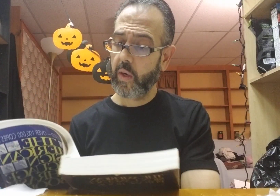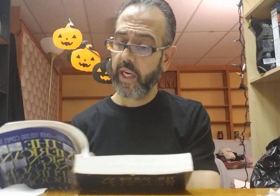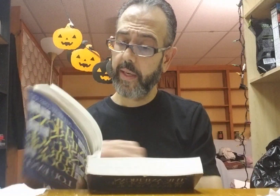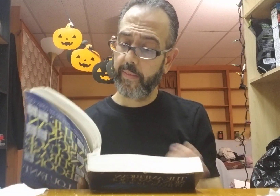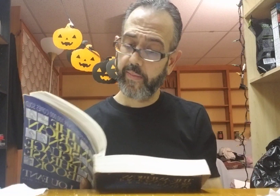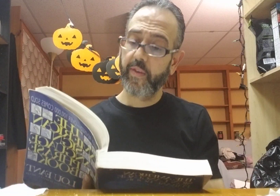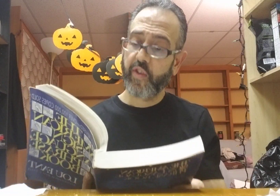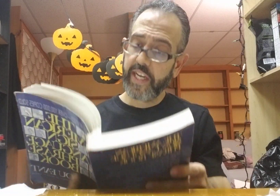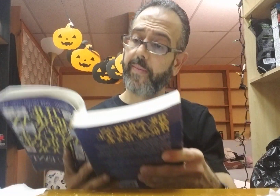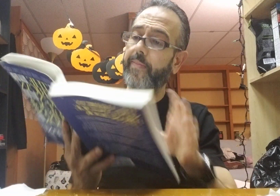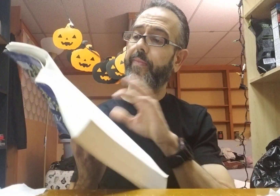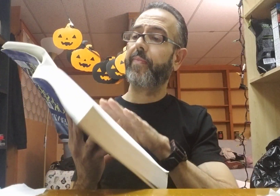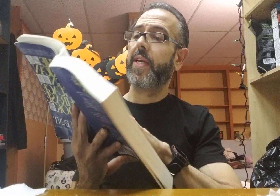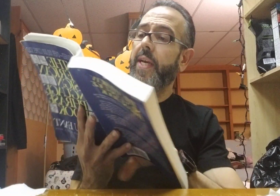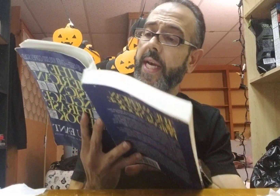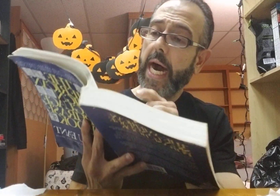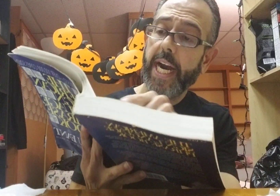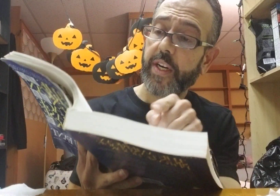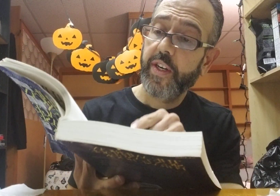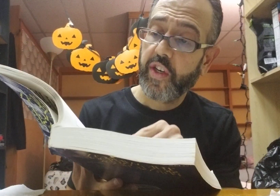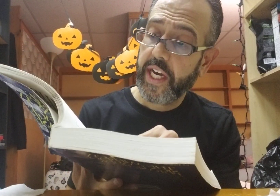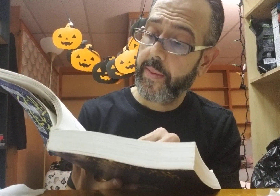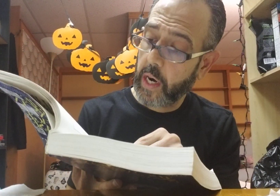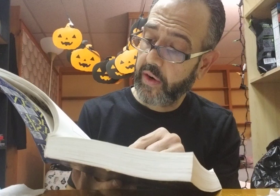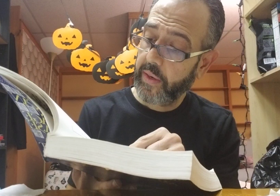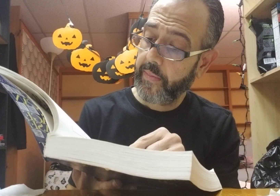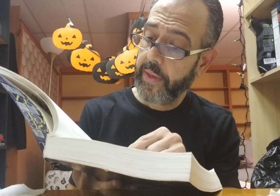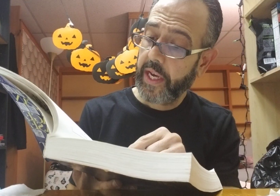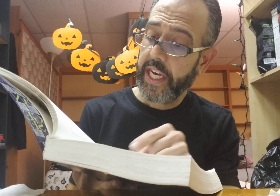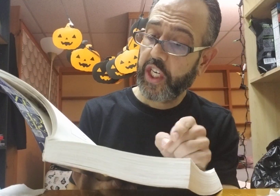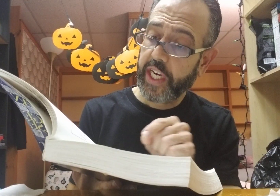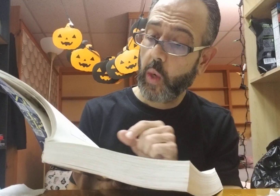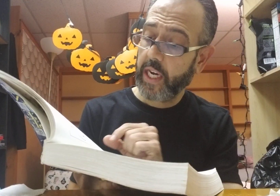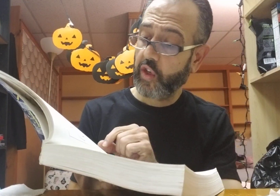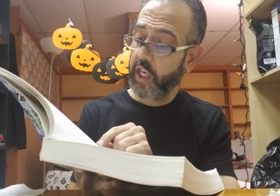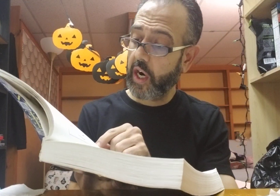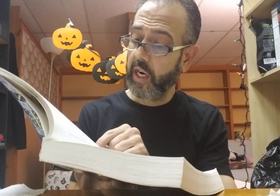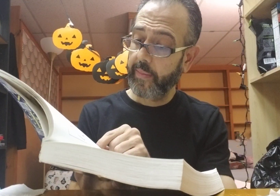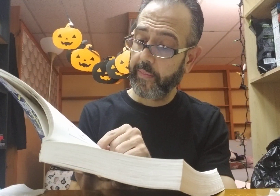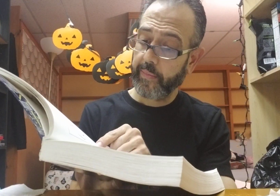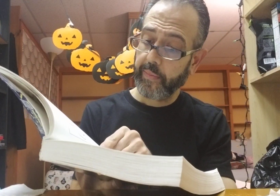Okay, see, I understand mother, and she wants a car.